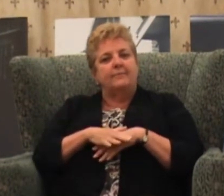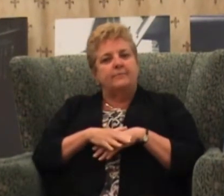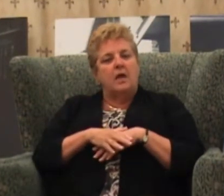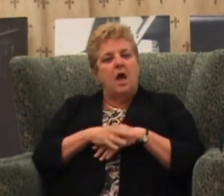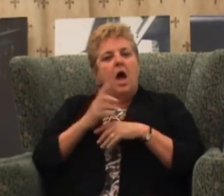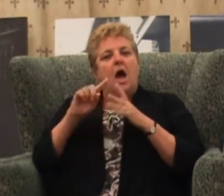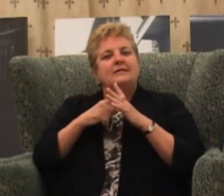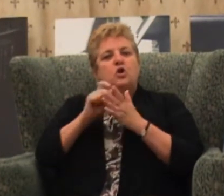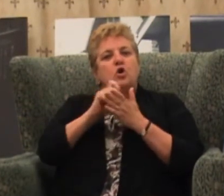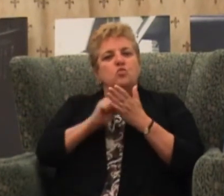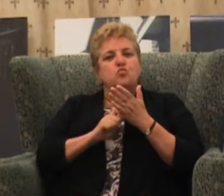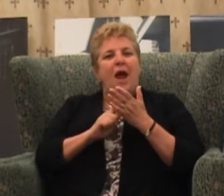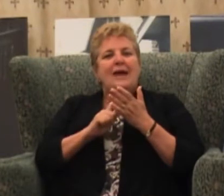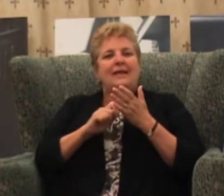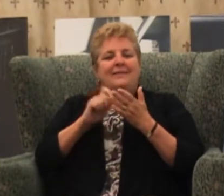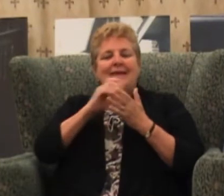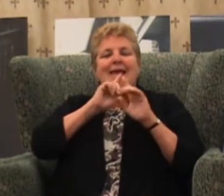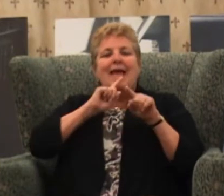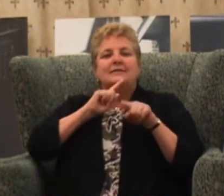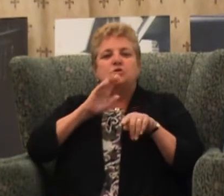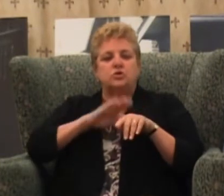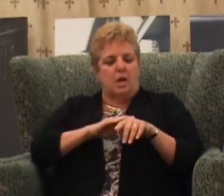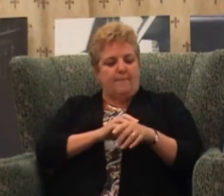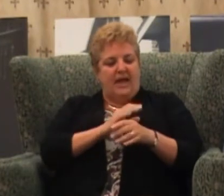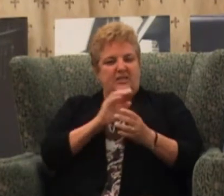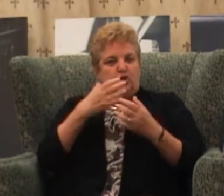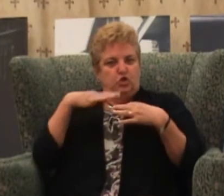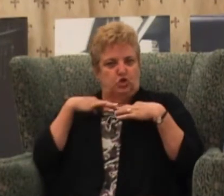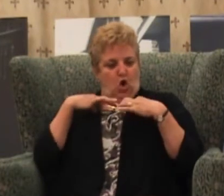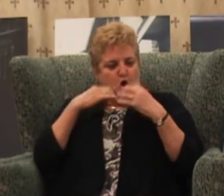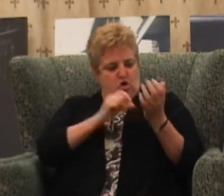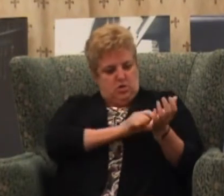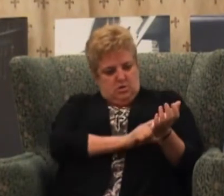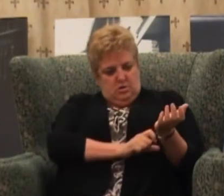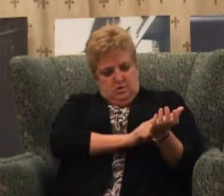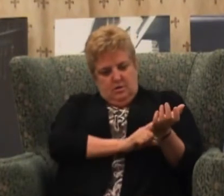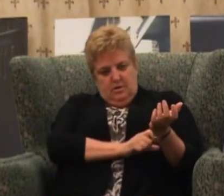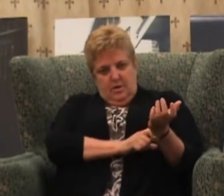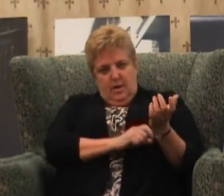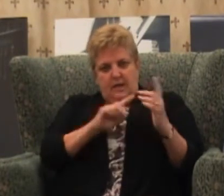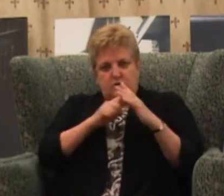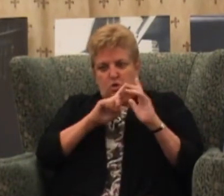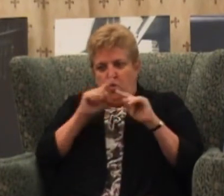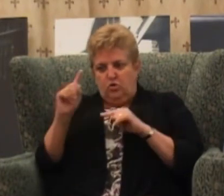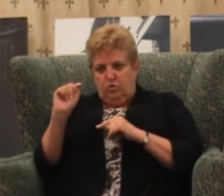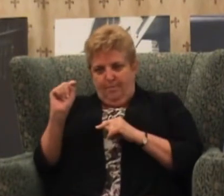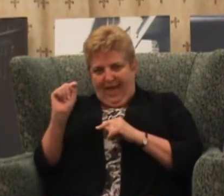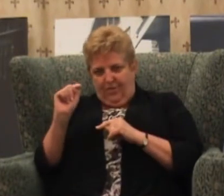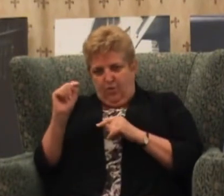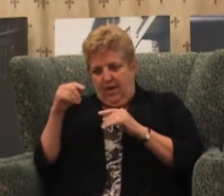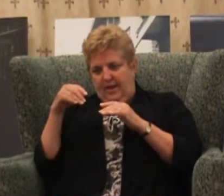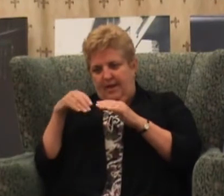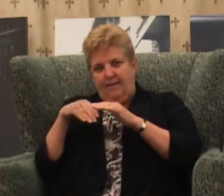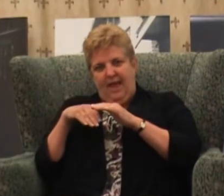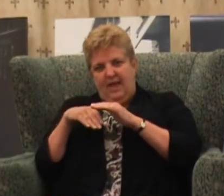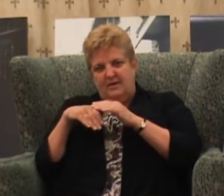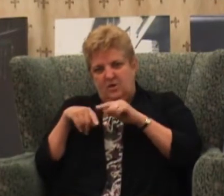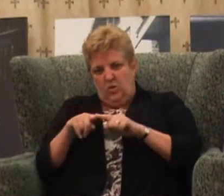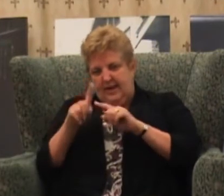my shirts, going to the bathroom during the exams. I started plagiarizing my term papers. Hell, I started buying term papers